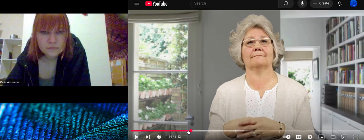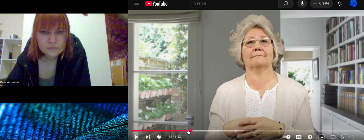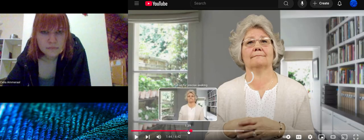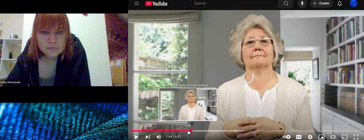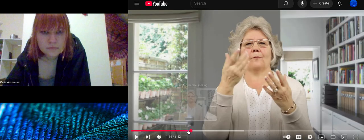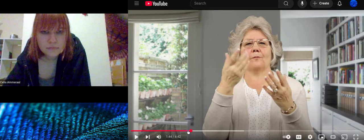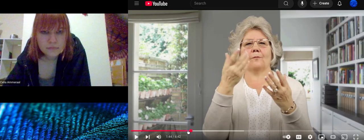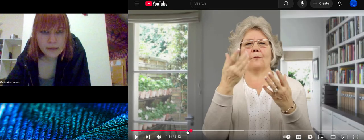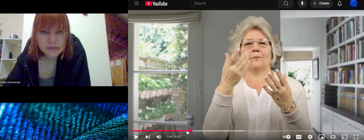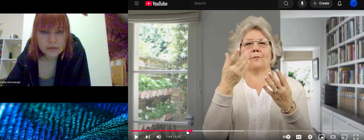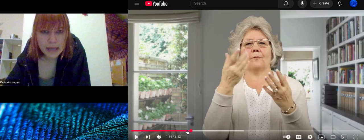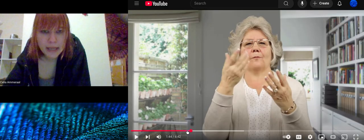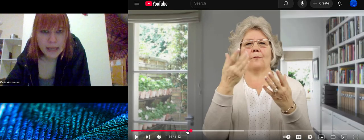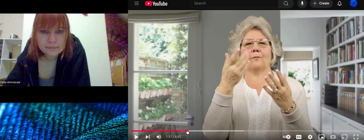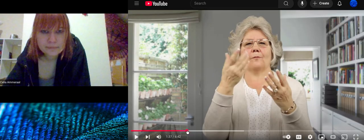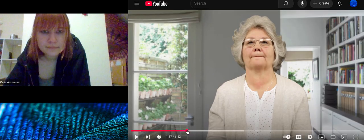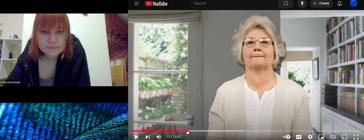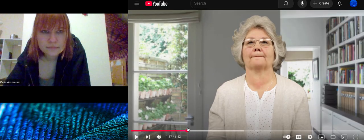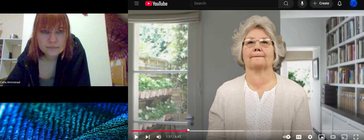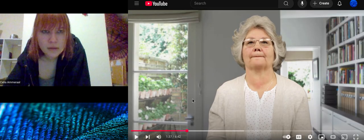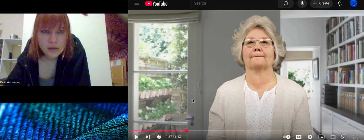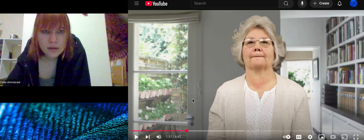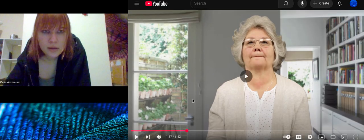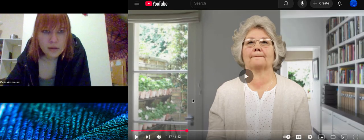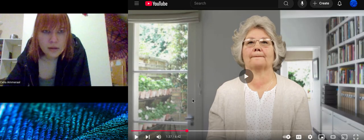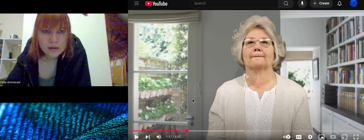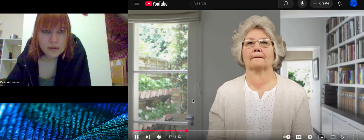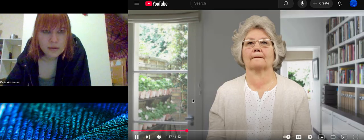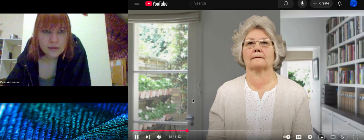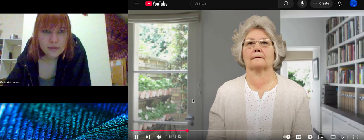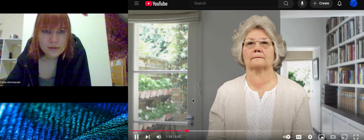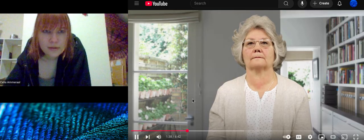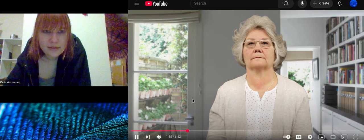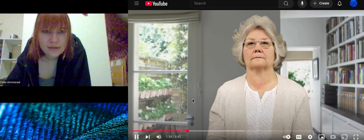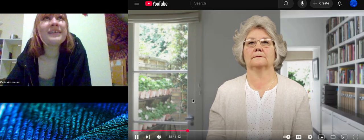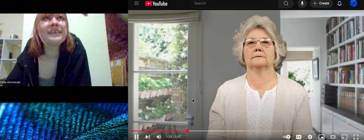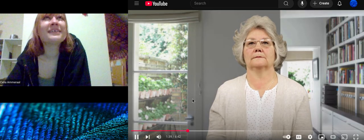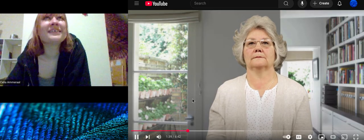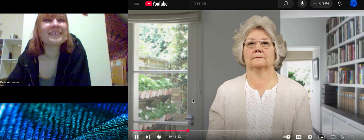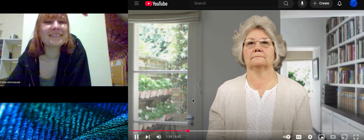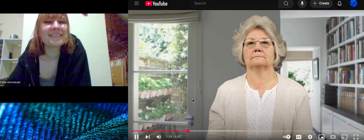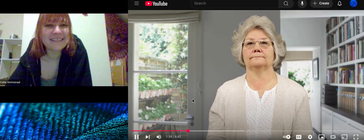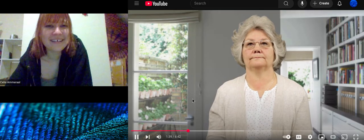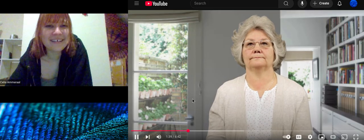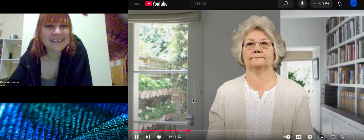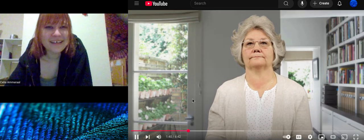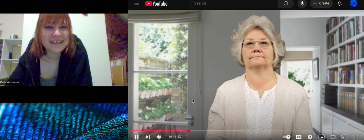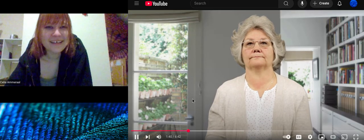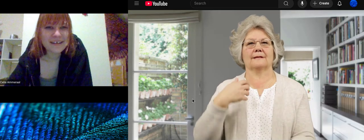Are you recording? Absolutely, I am. Today I have your records here right in front of me.